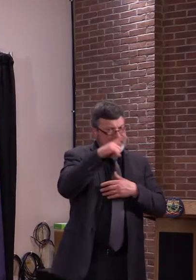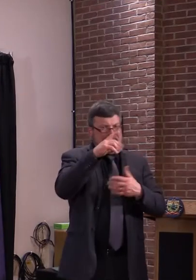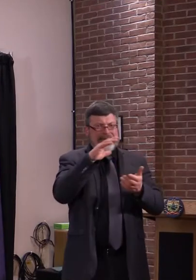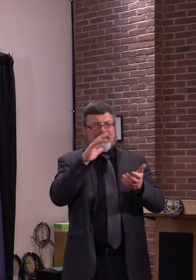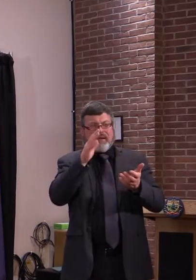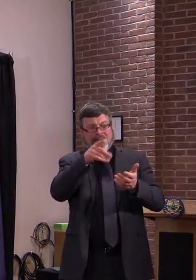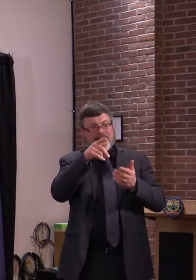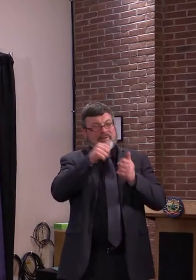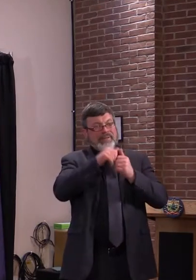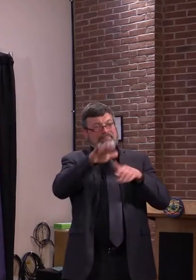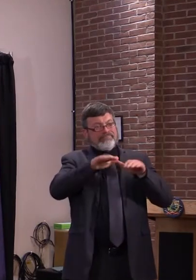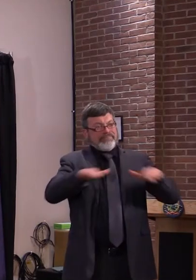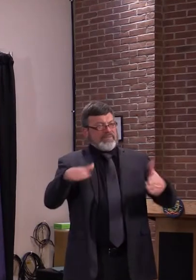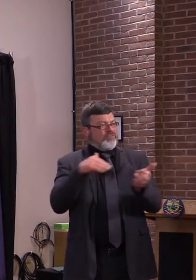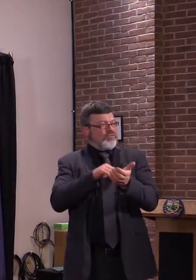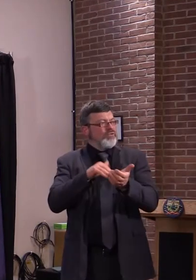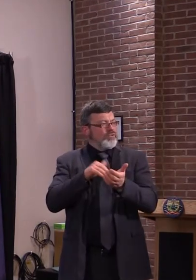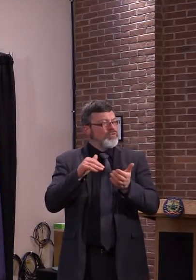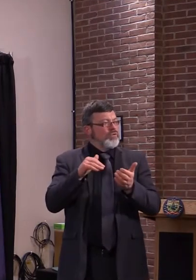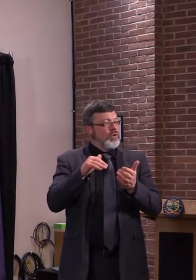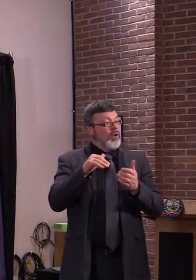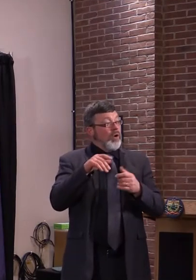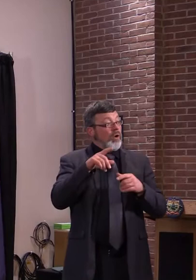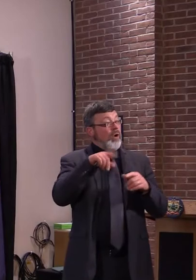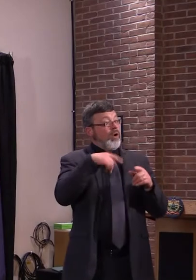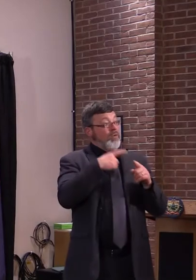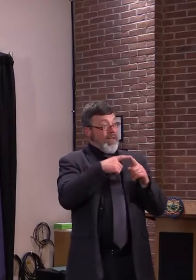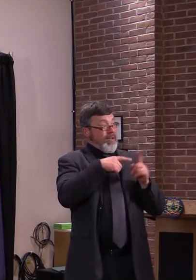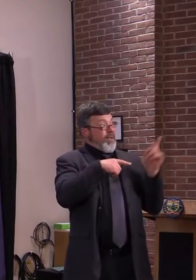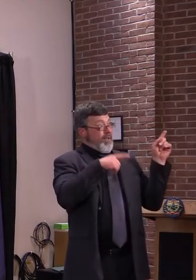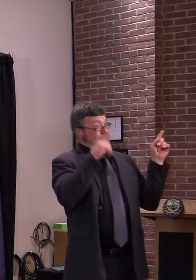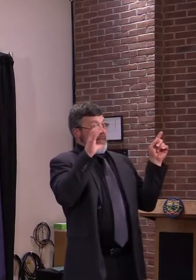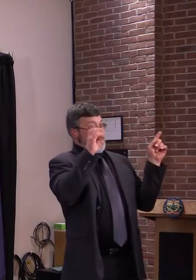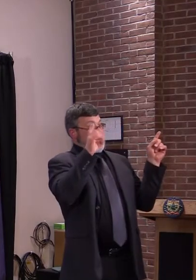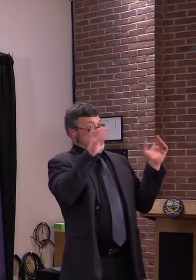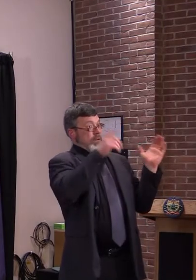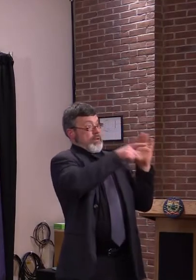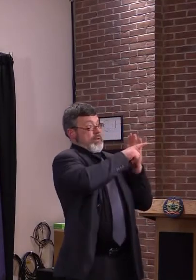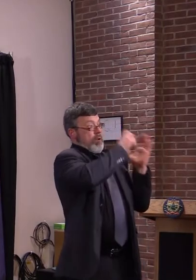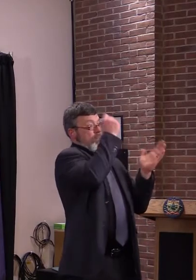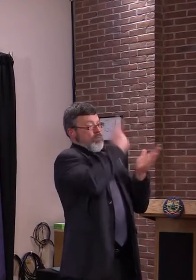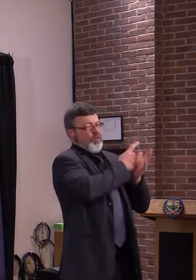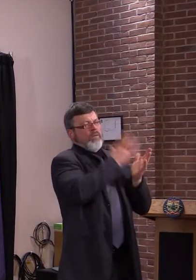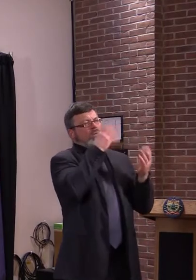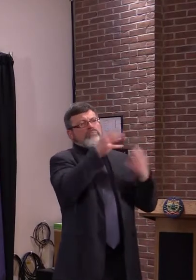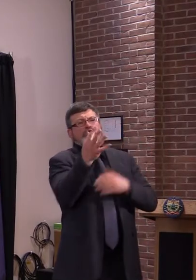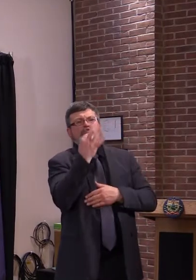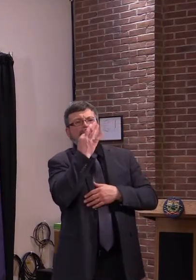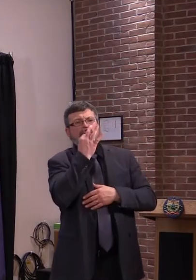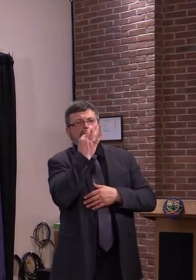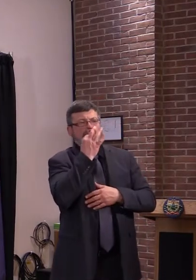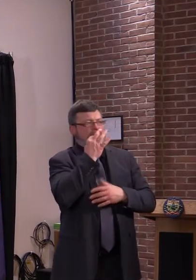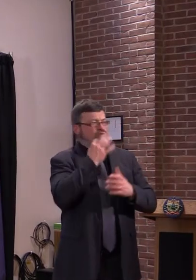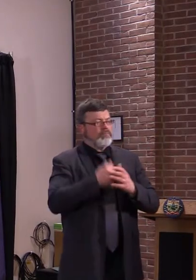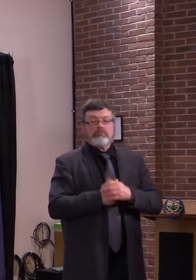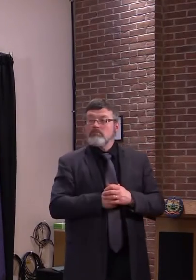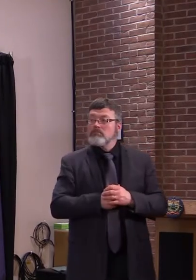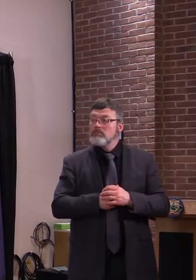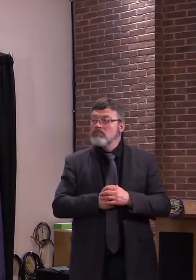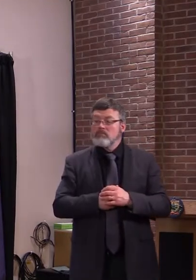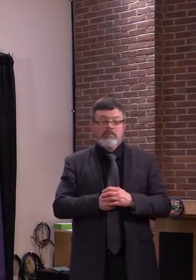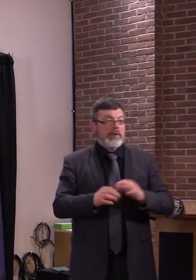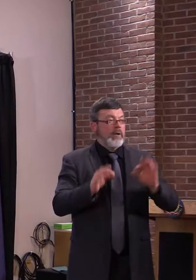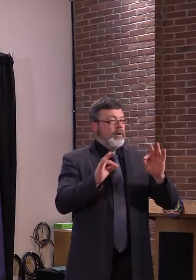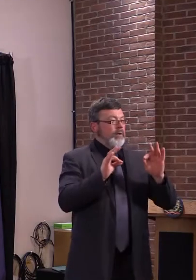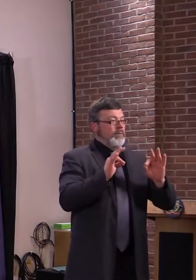ready to be given once it is reviewed and authorized by federal regulators. I'll turn it back to the governor